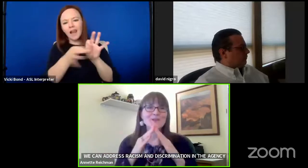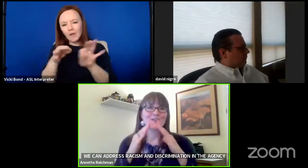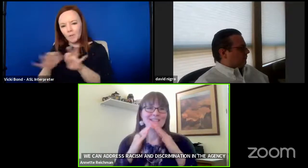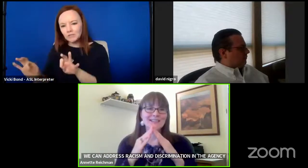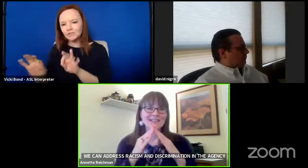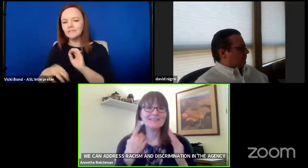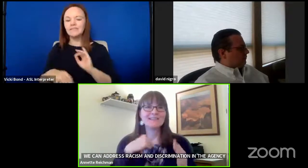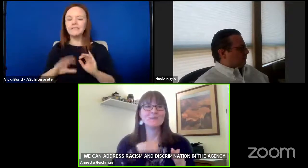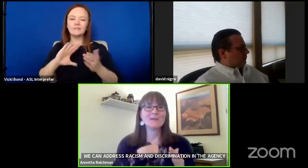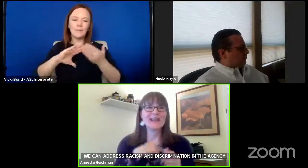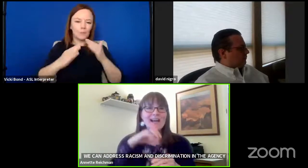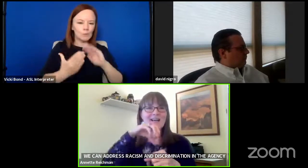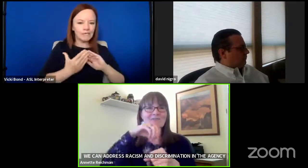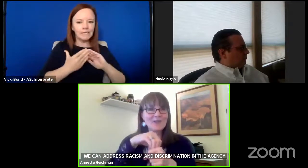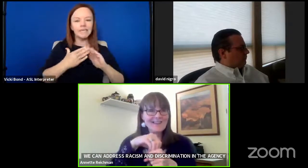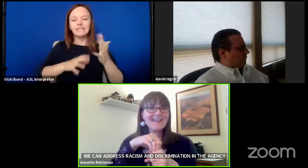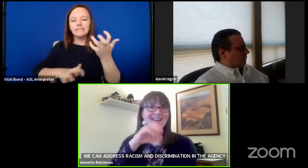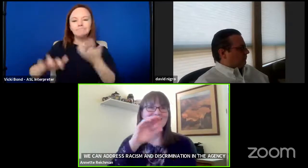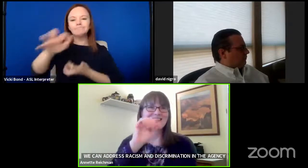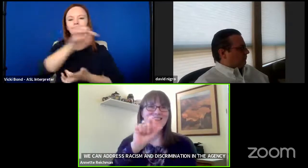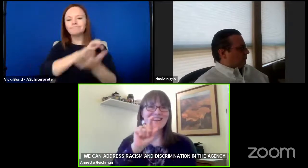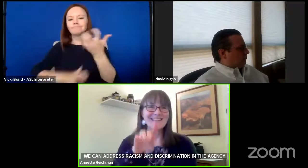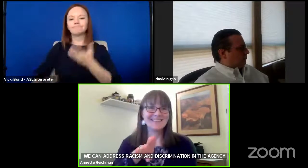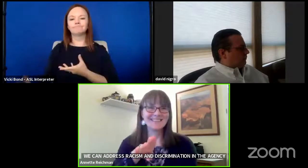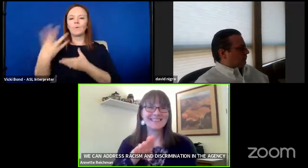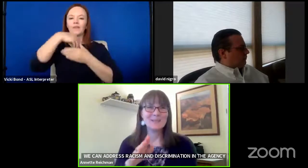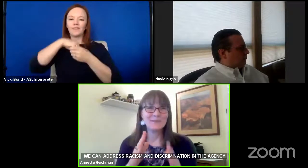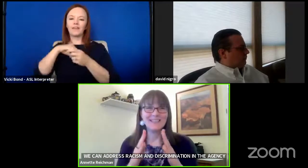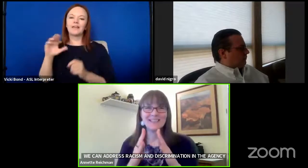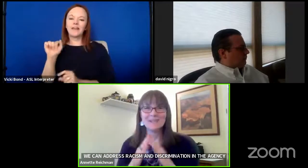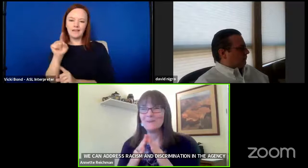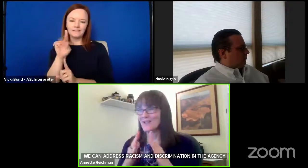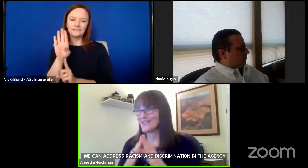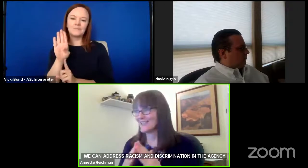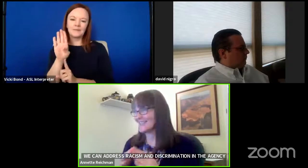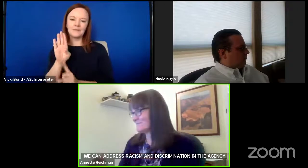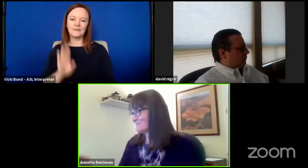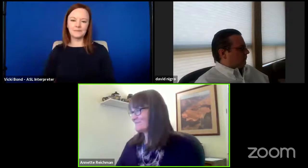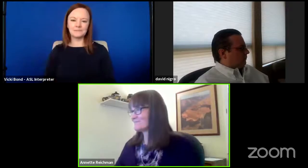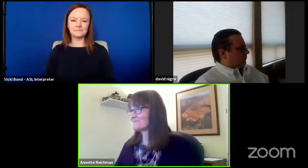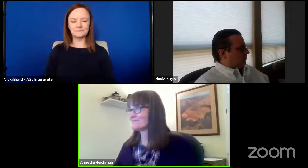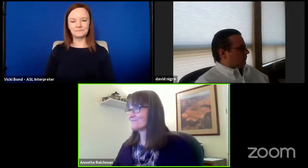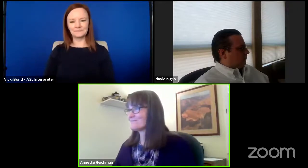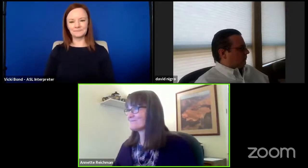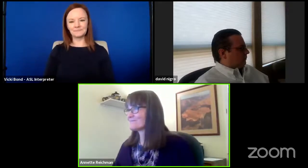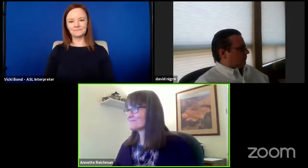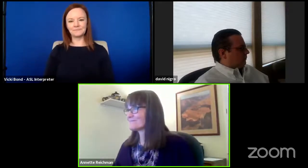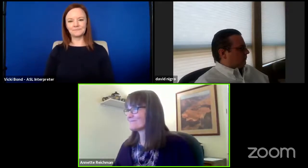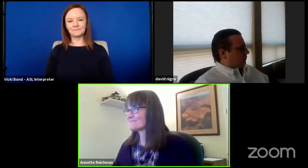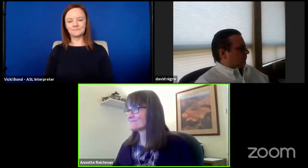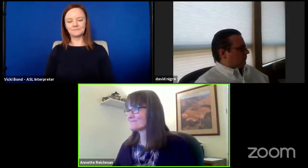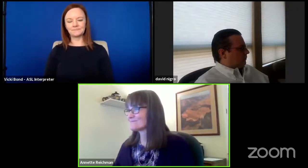and communities that we have within the ASDB community.